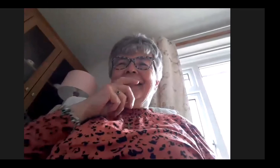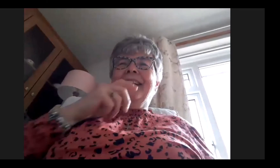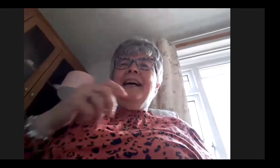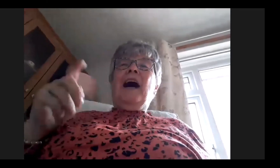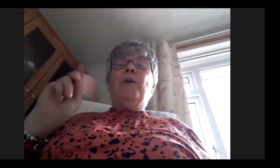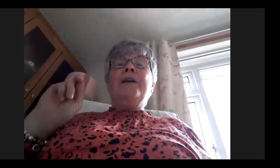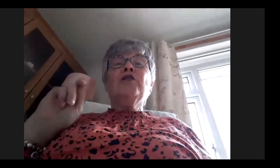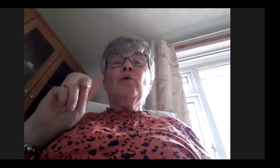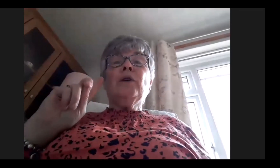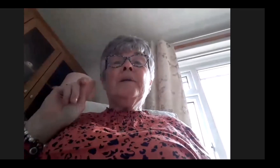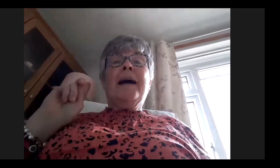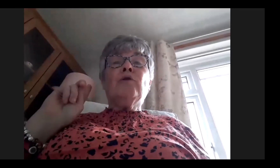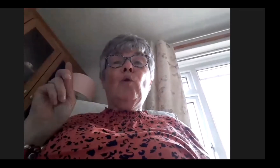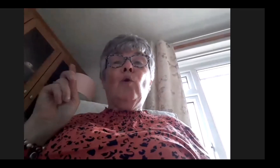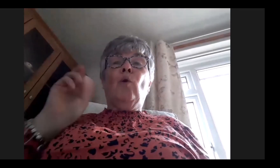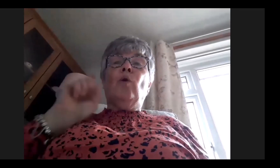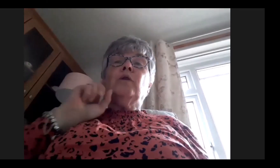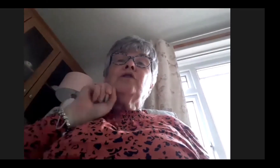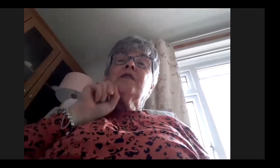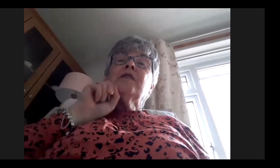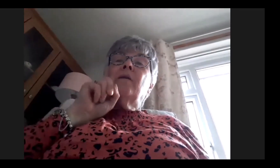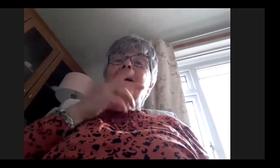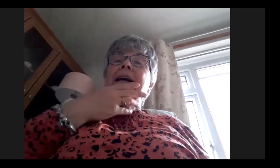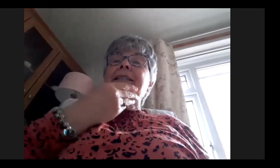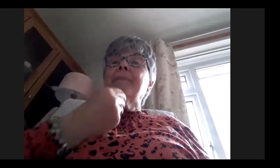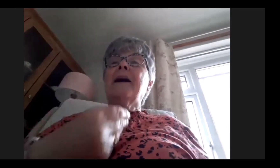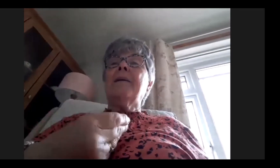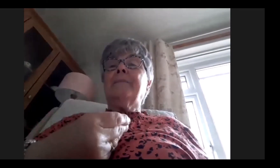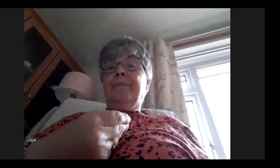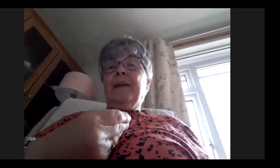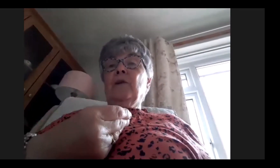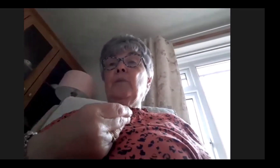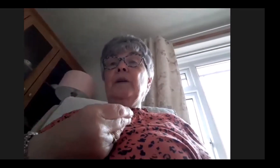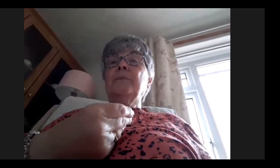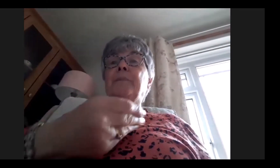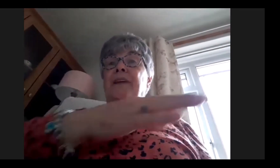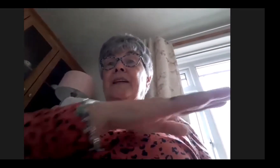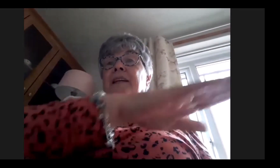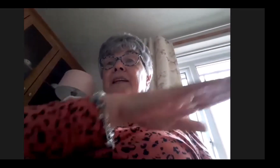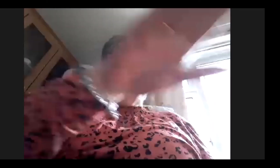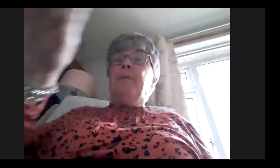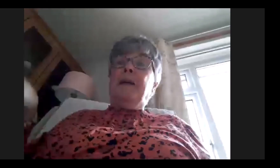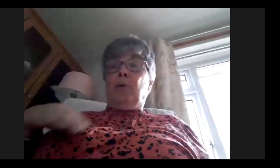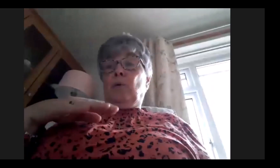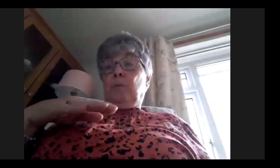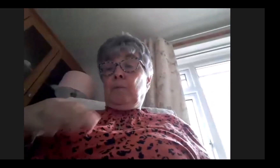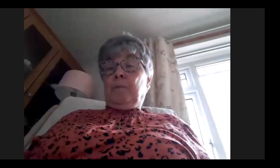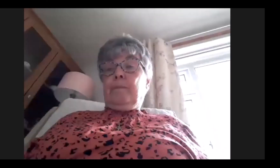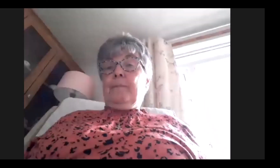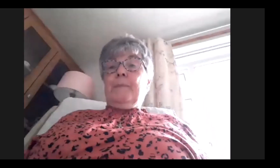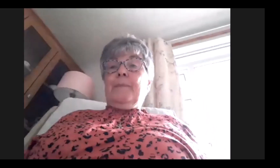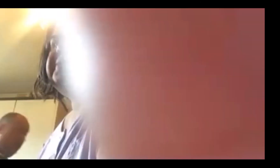right. And when you're talking about all, you just go lady, ma'am, when you're thinking of people.